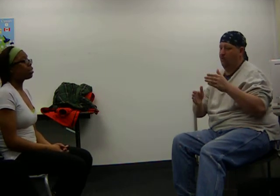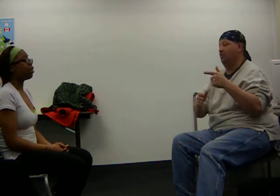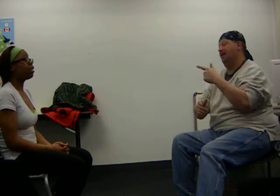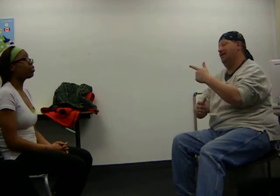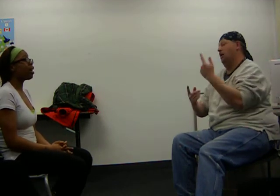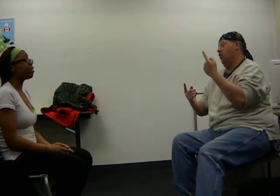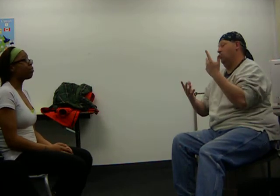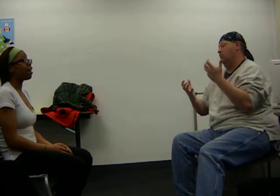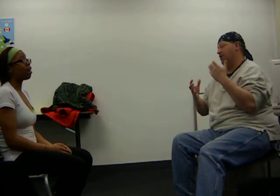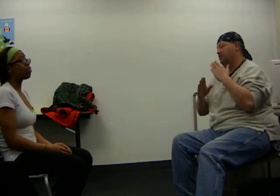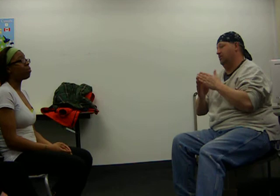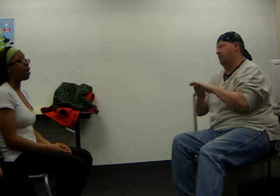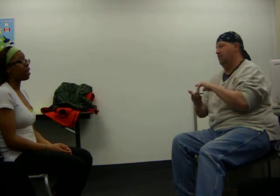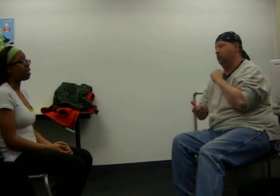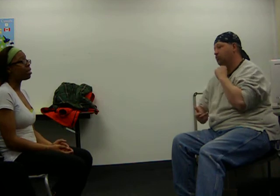So he tried to find other ways.